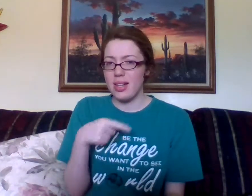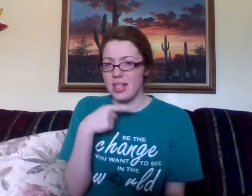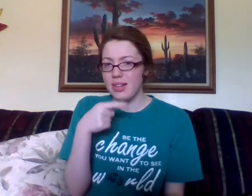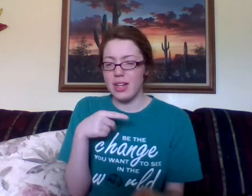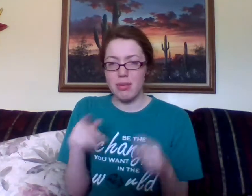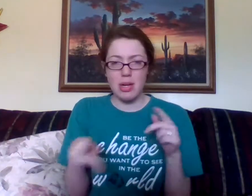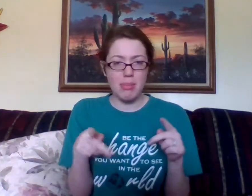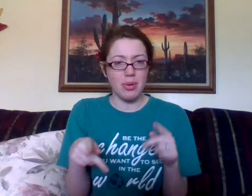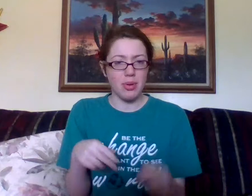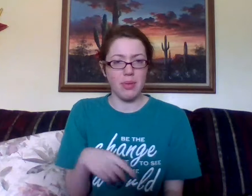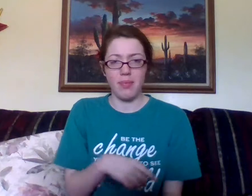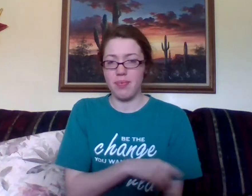hearing people